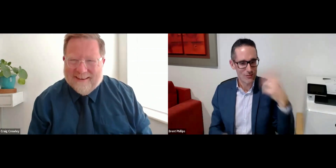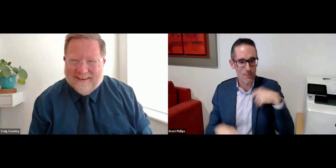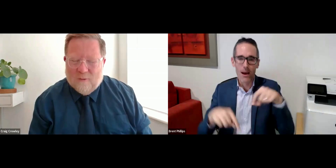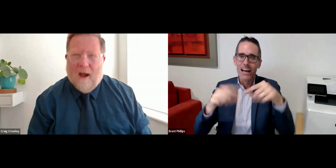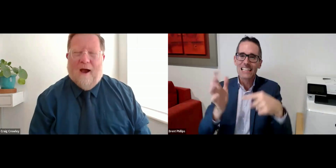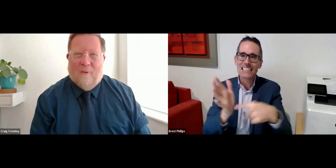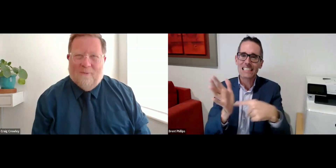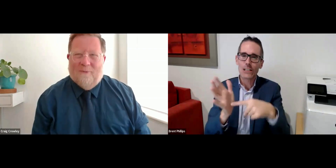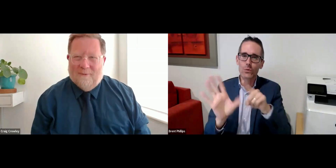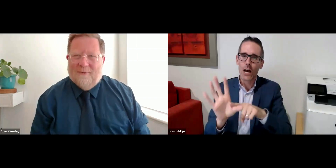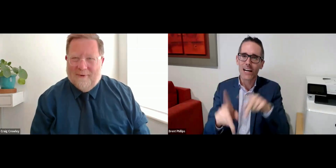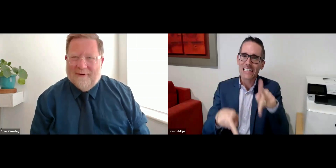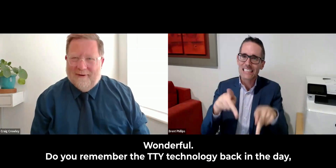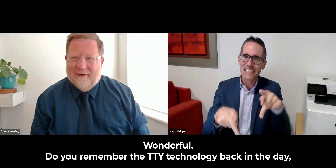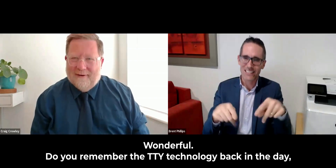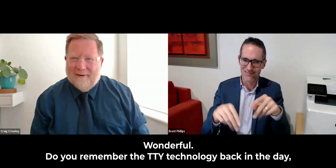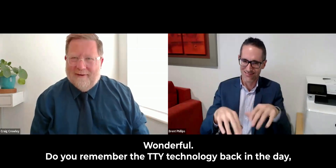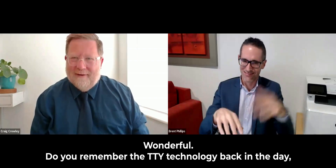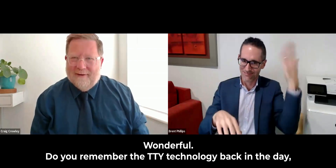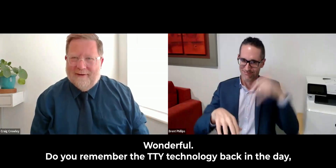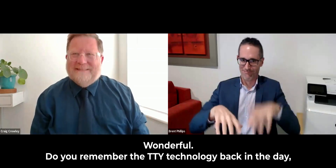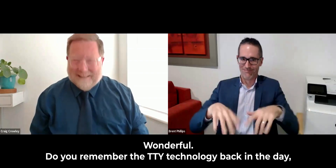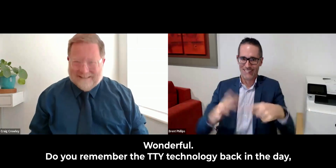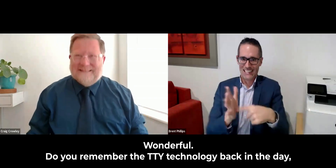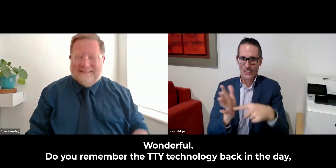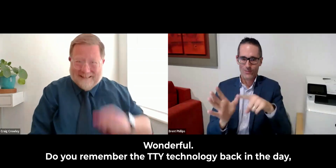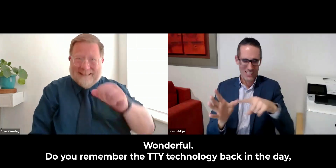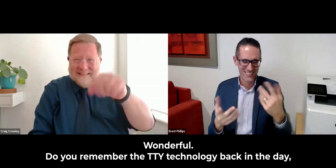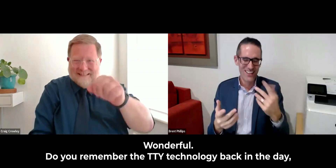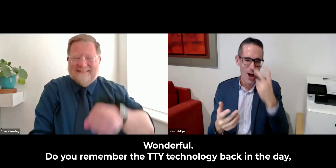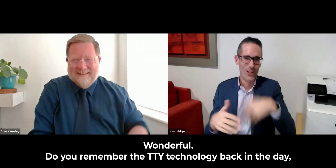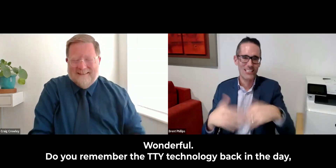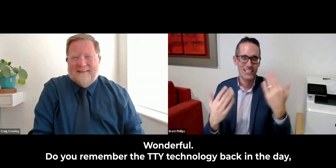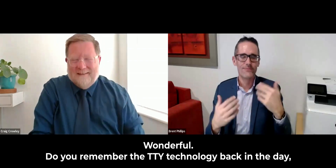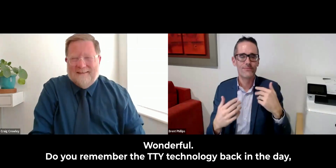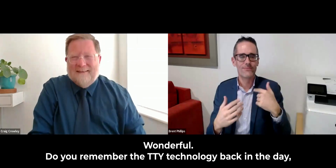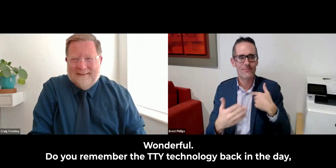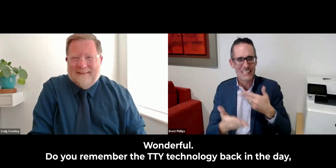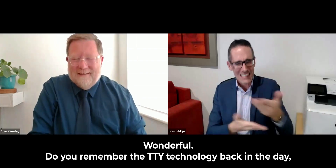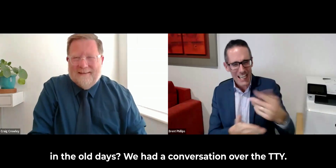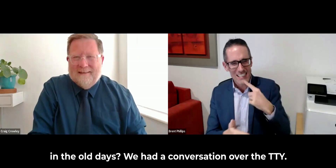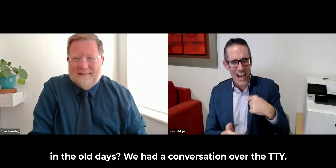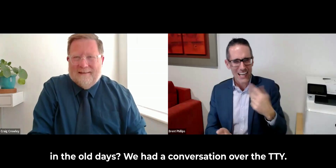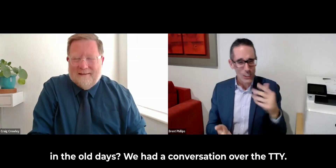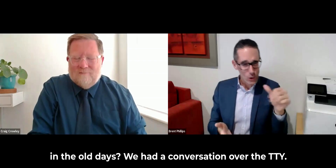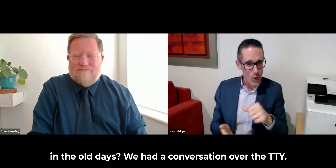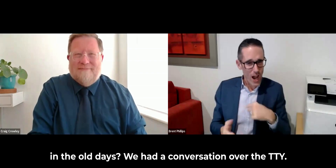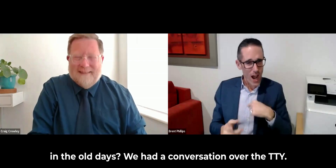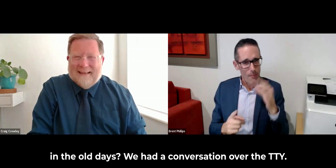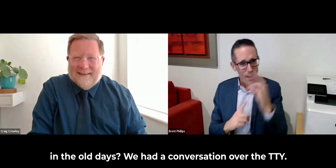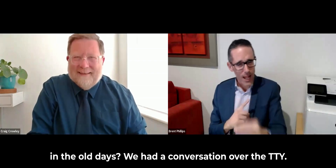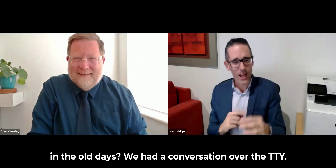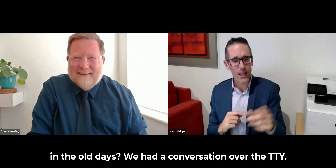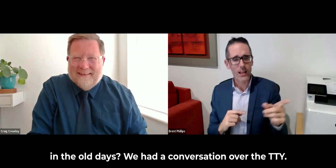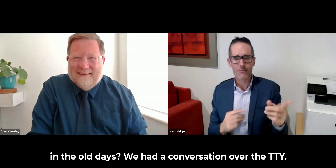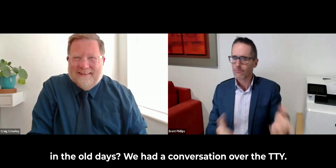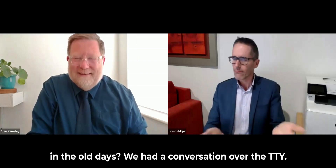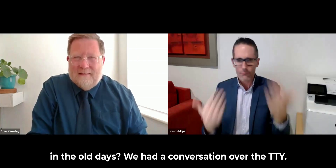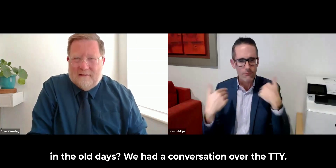past. Wonderful. Do you remember the TTY technology back in the day, in the old days? We had a conversation over the